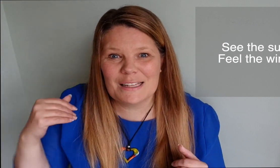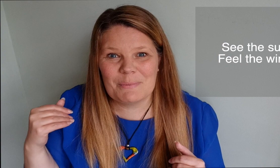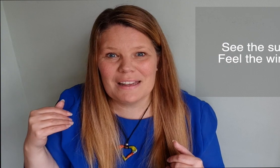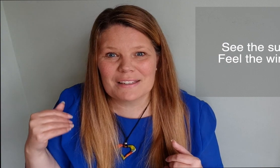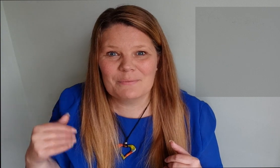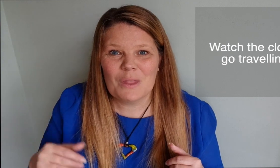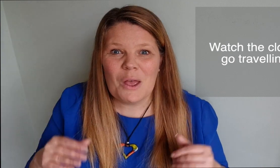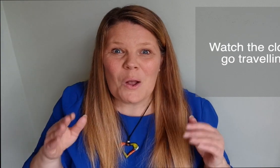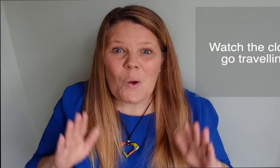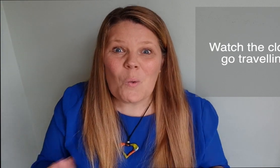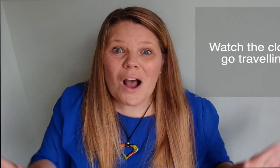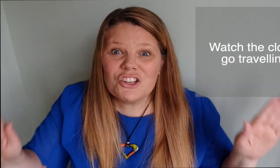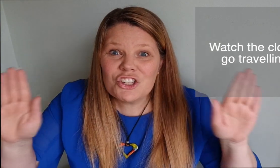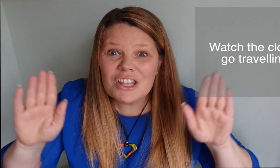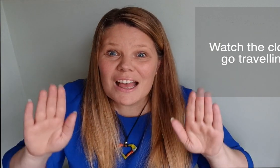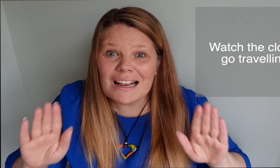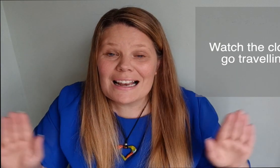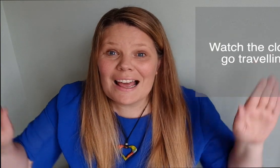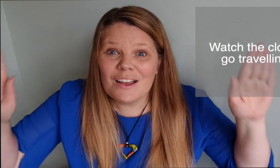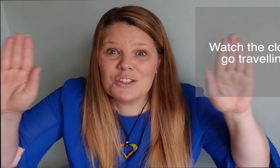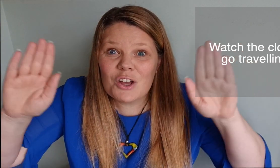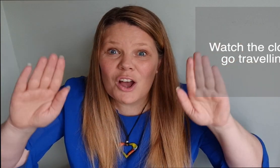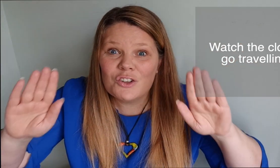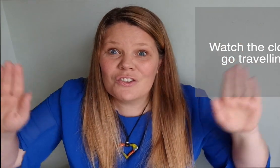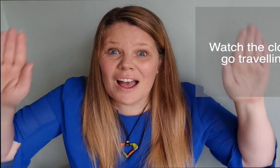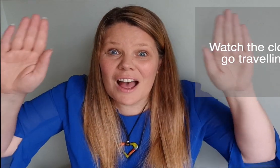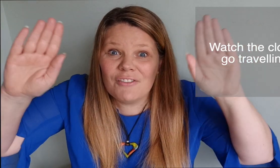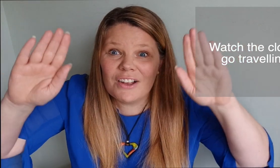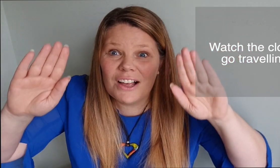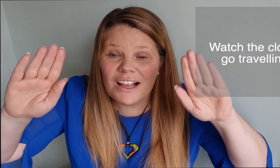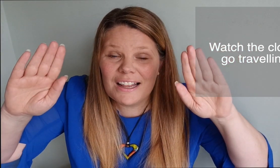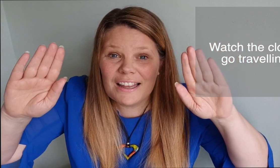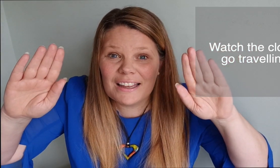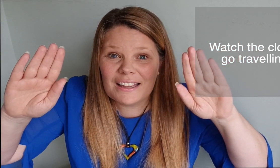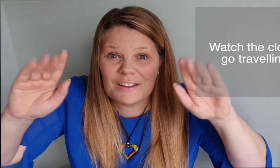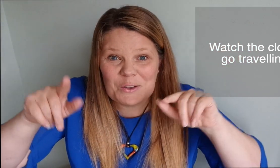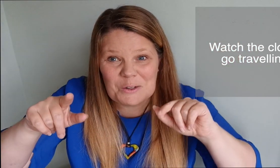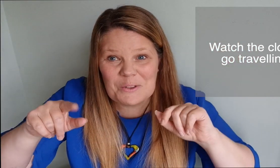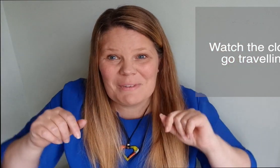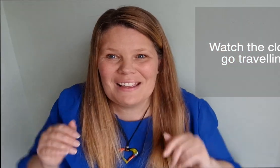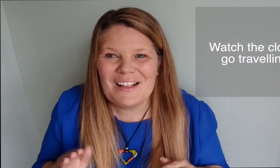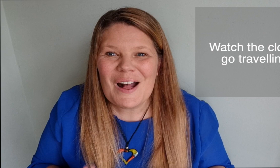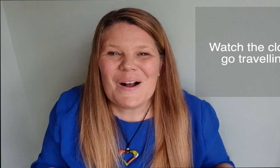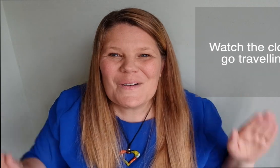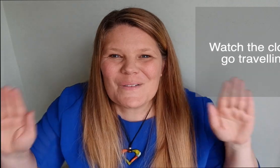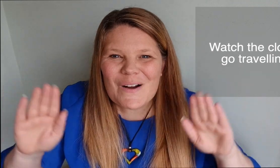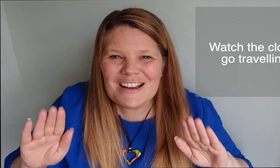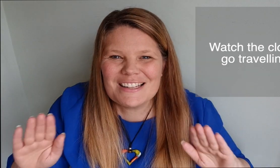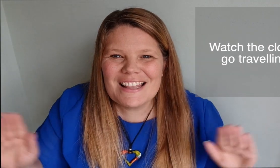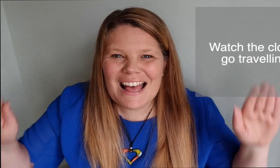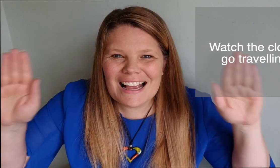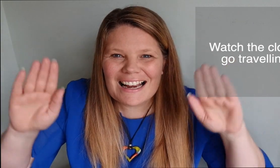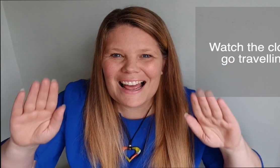bit. Watch the clouds go travelling. You do it with me. Watch the clouds